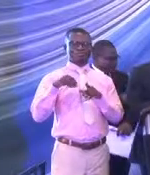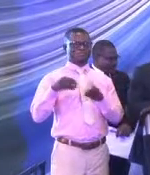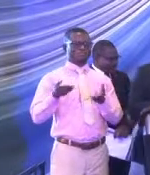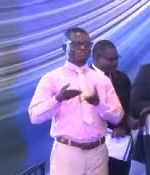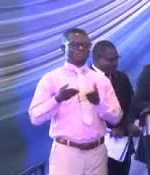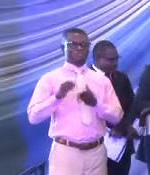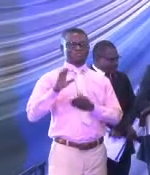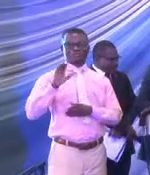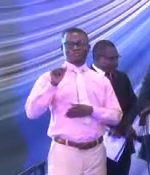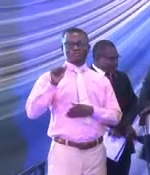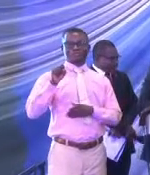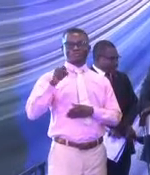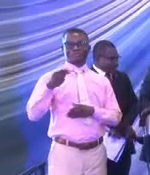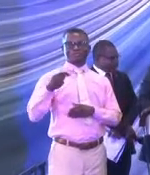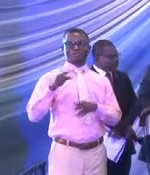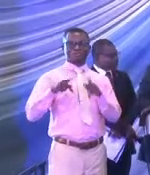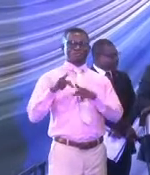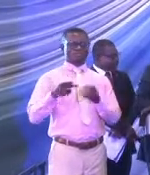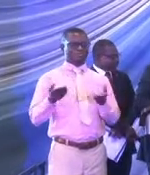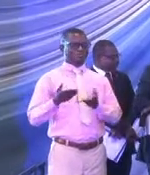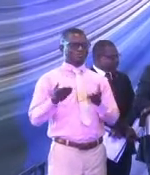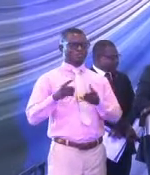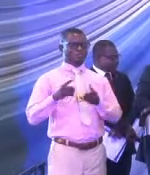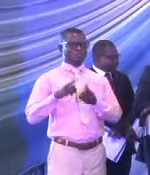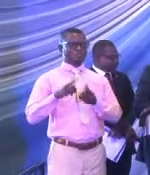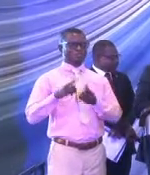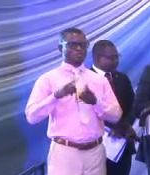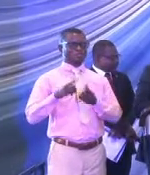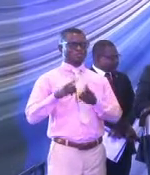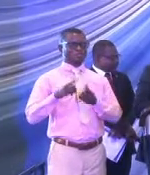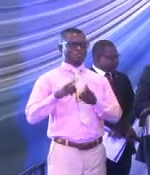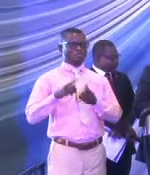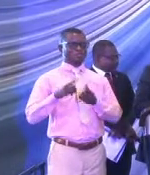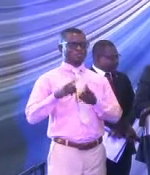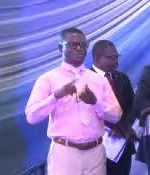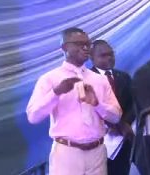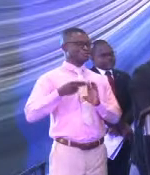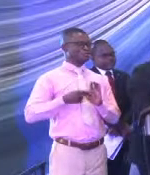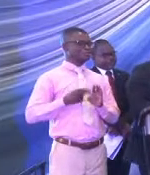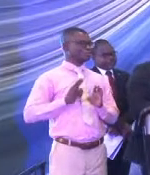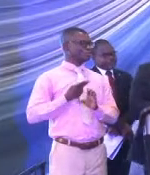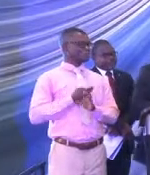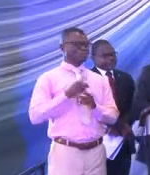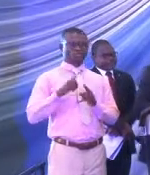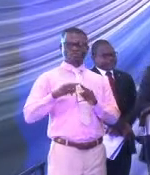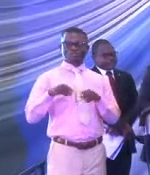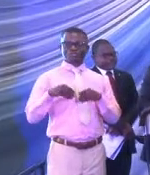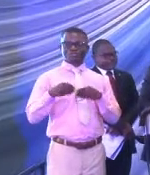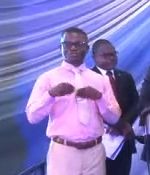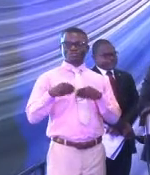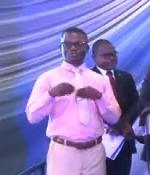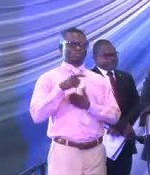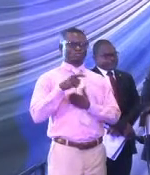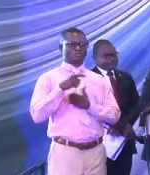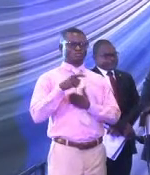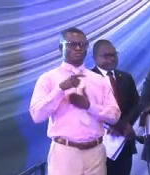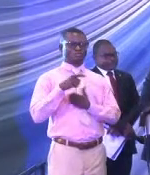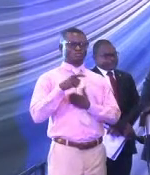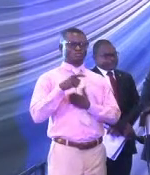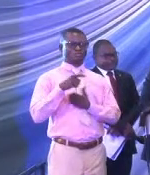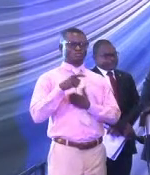The cash people in the room to please come forward to join us to give this.